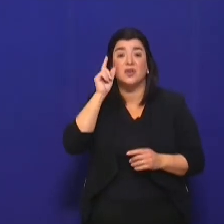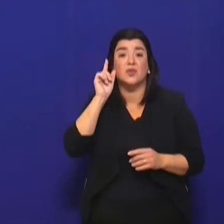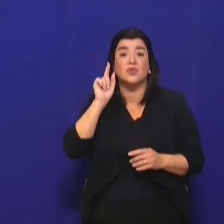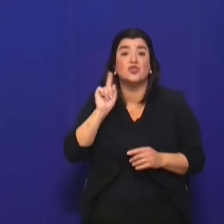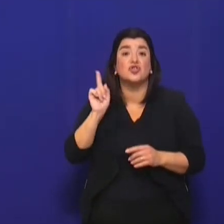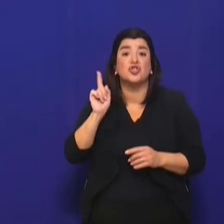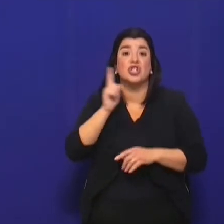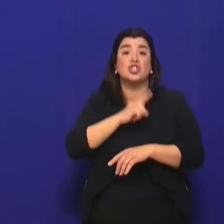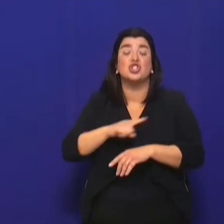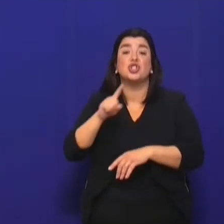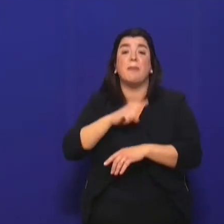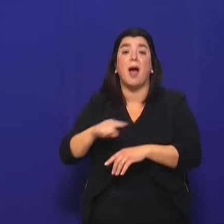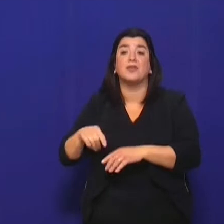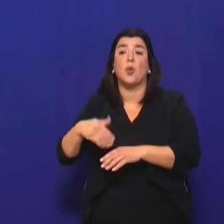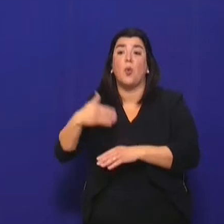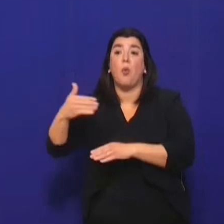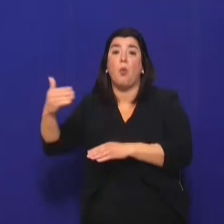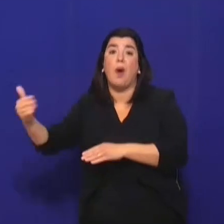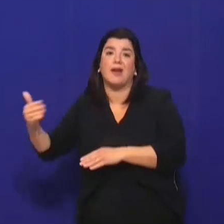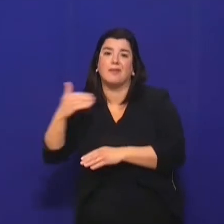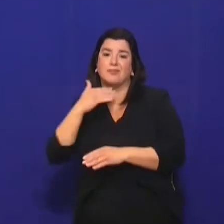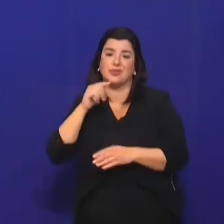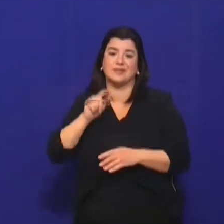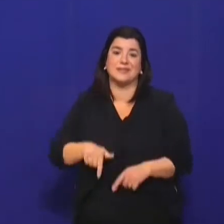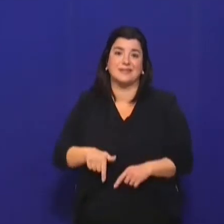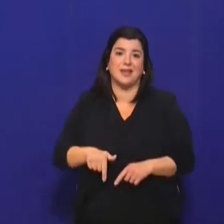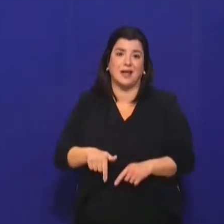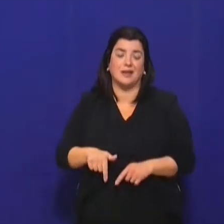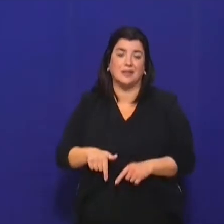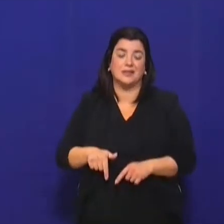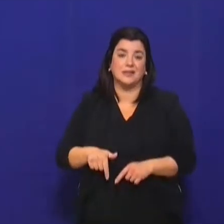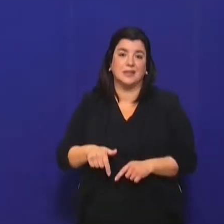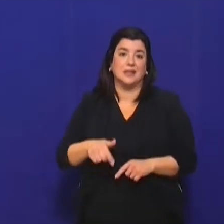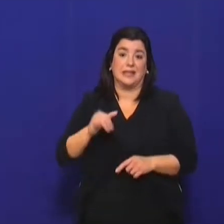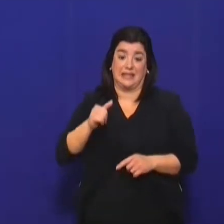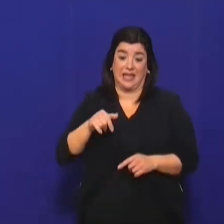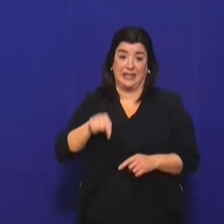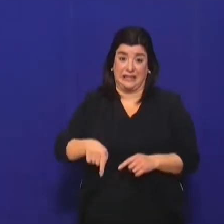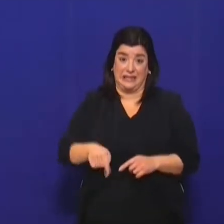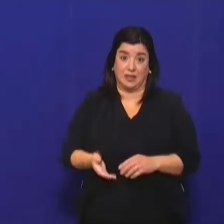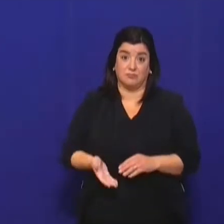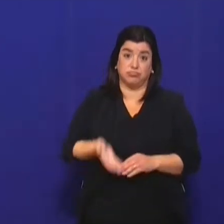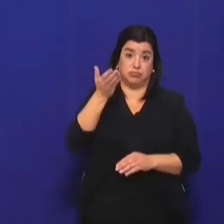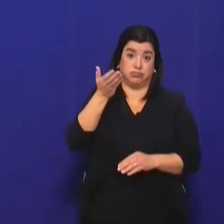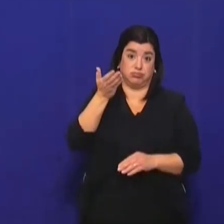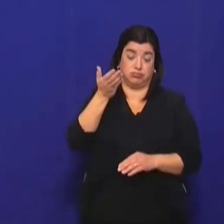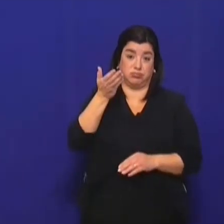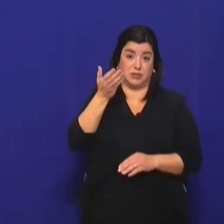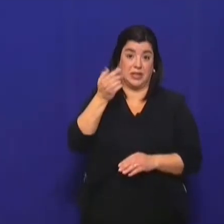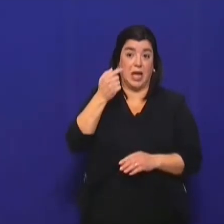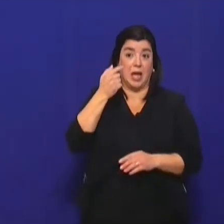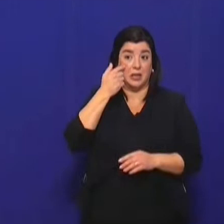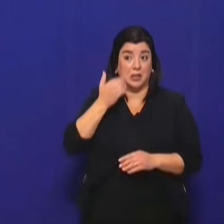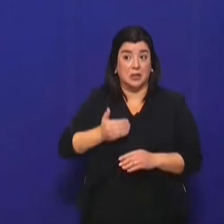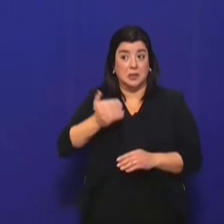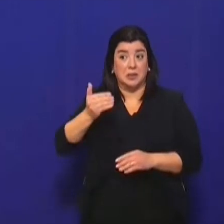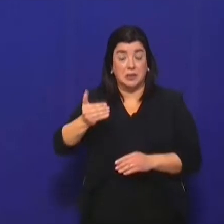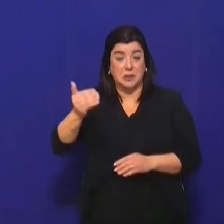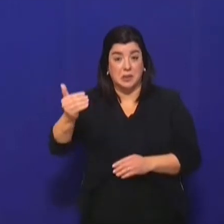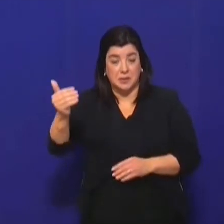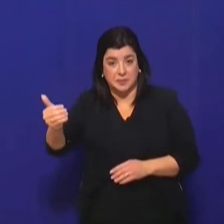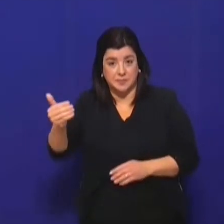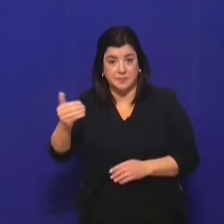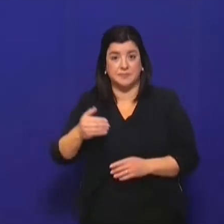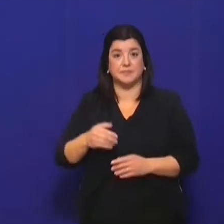numru ta' ġimgħat wara li inti jkollok in-numru ta' każijiet. Veda qed ikun rifless dak iż-żmien meta aħna konna nżilna